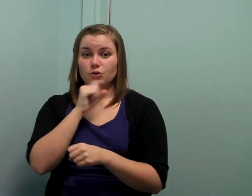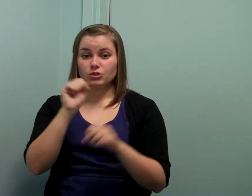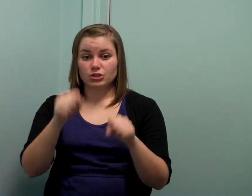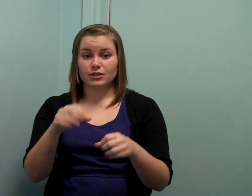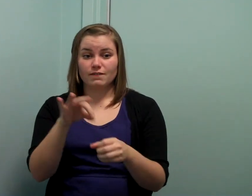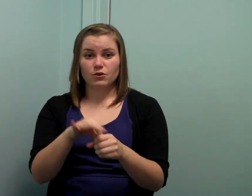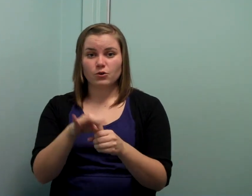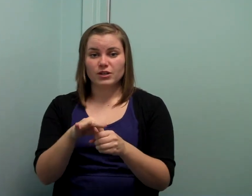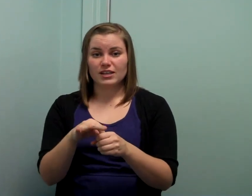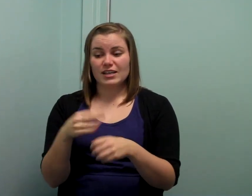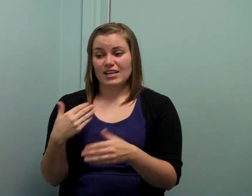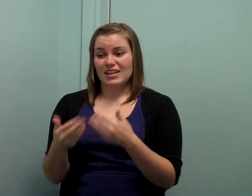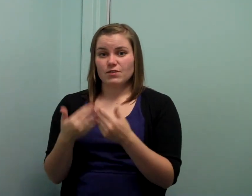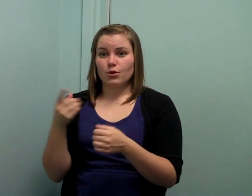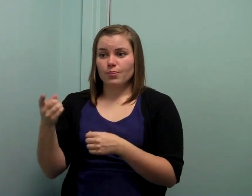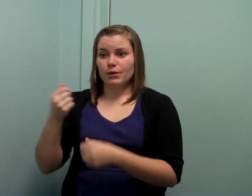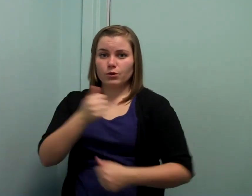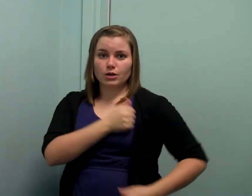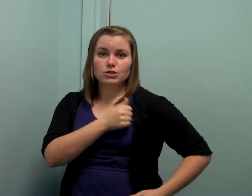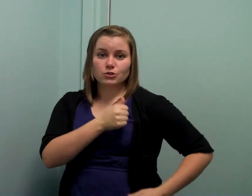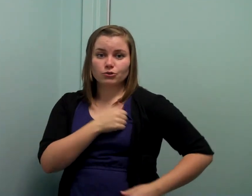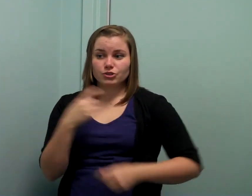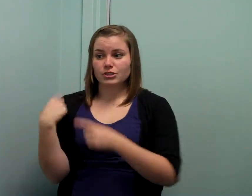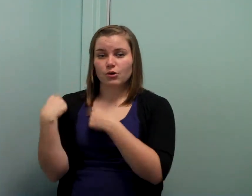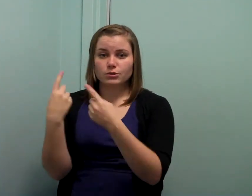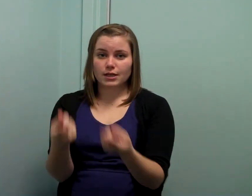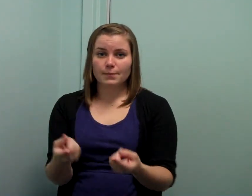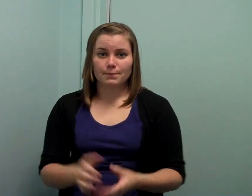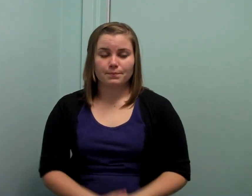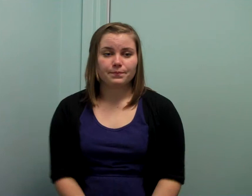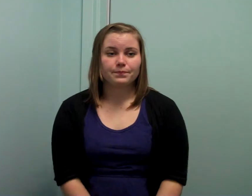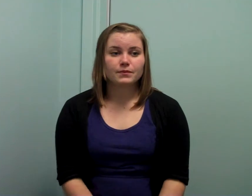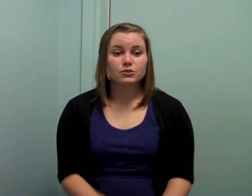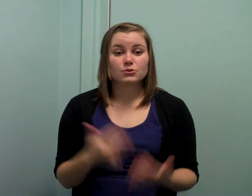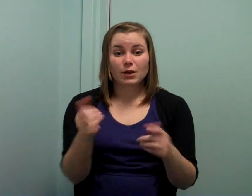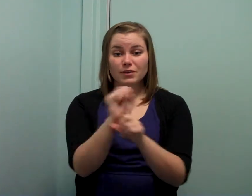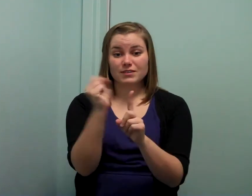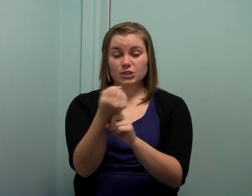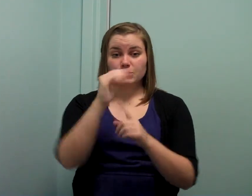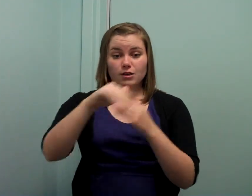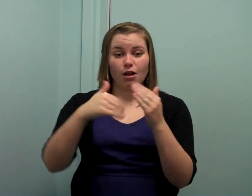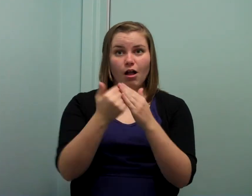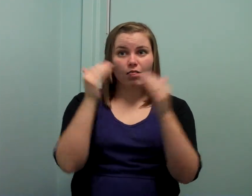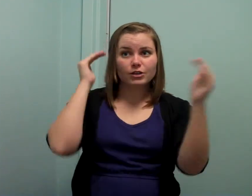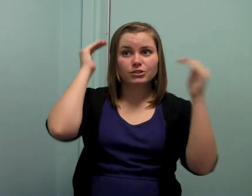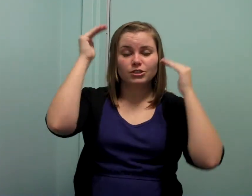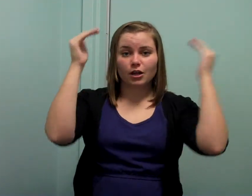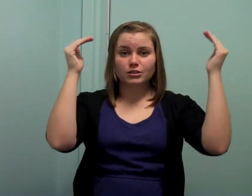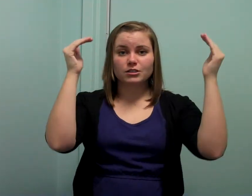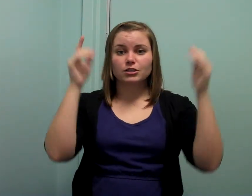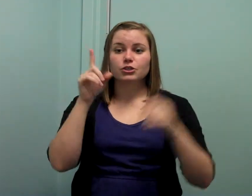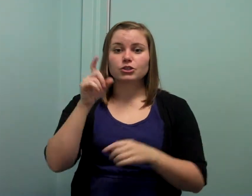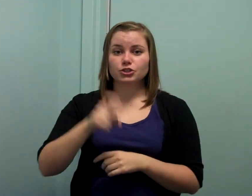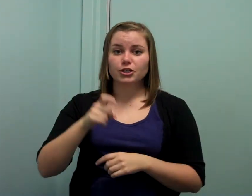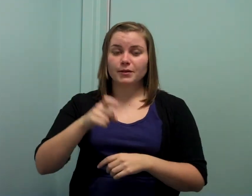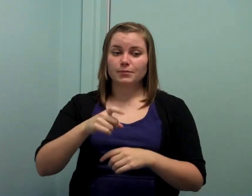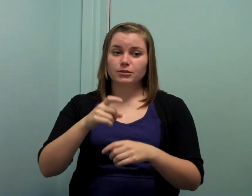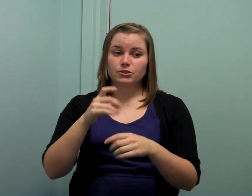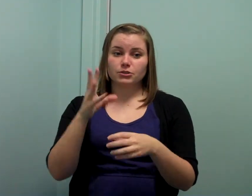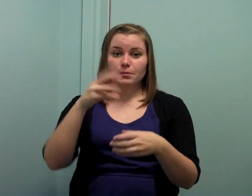time. So now, we have a nation in which all of the adults, theoretically, can participate. So